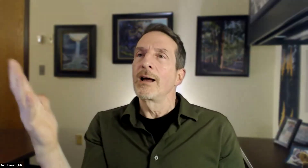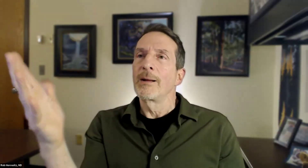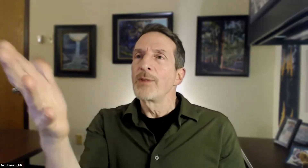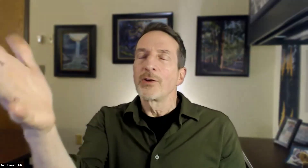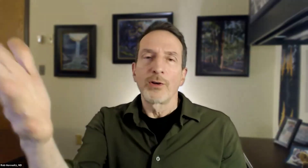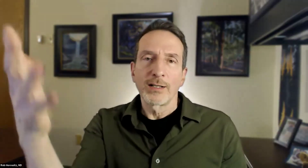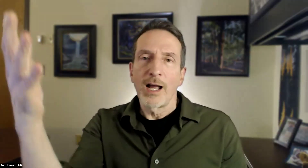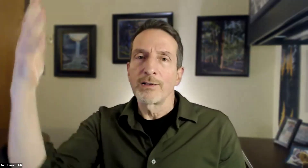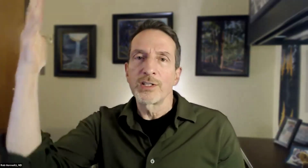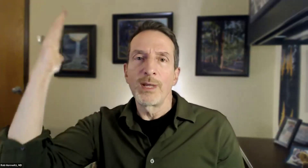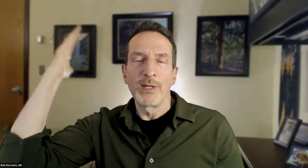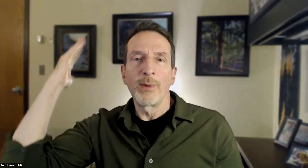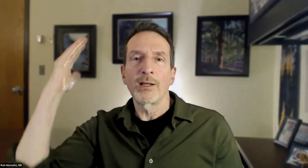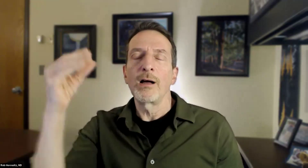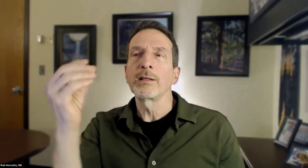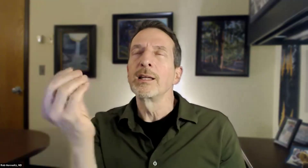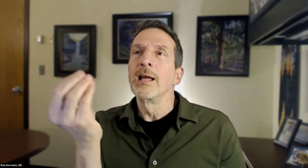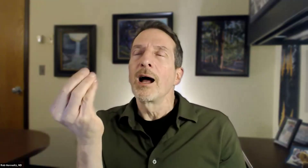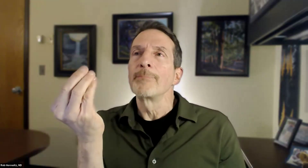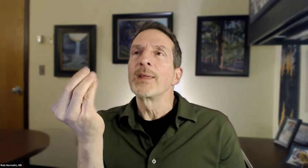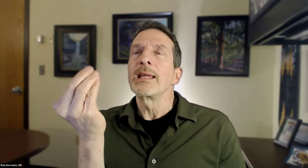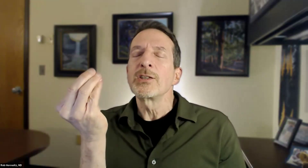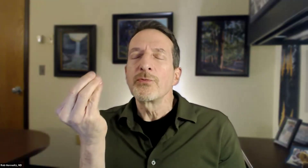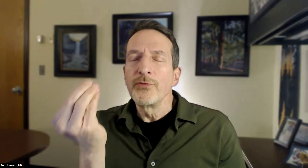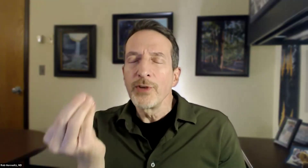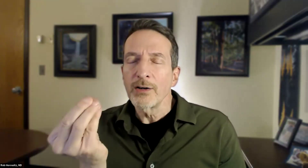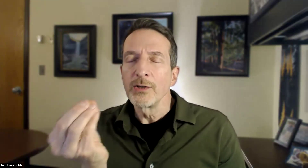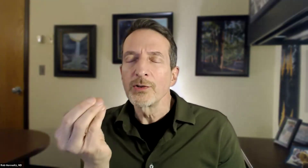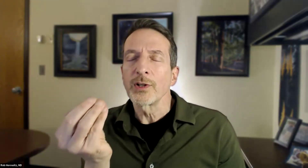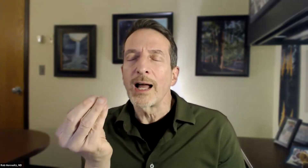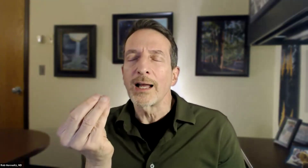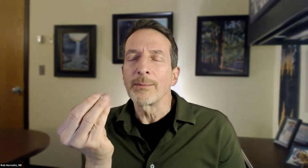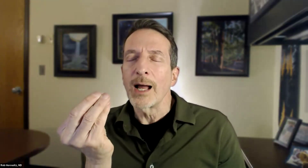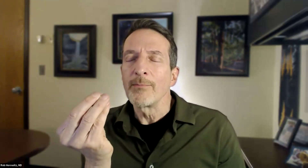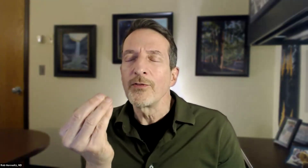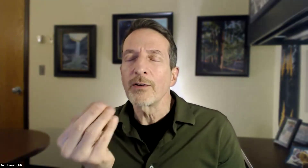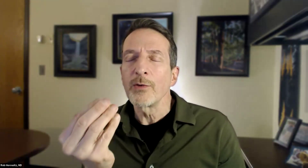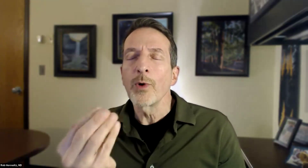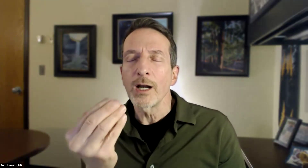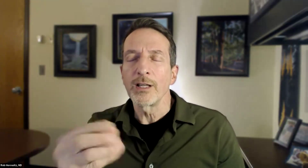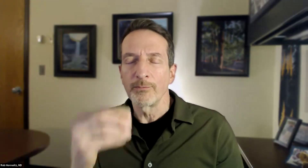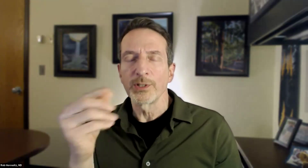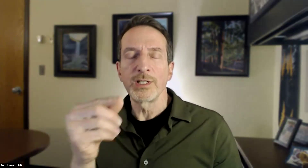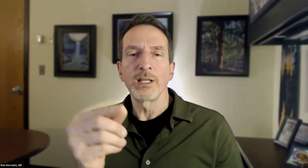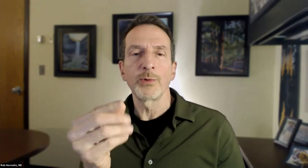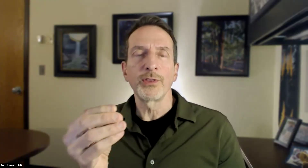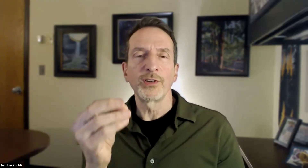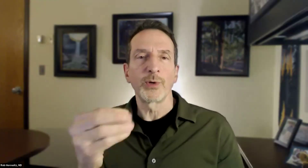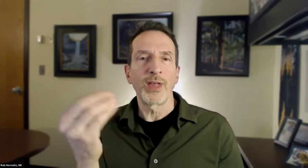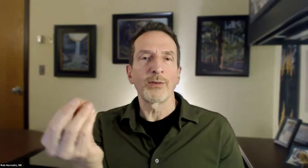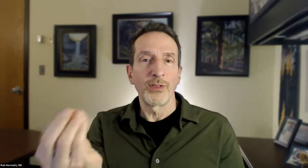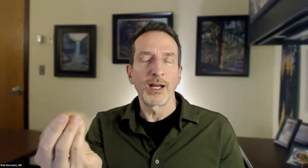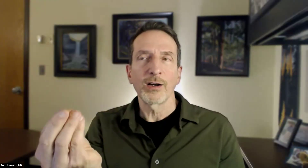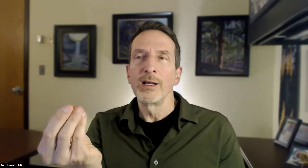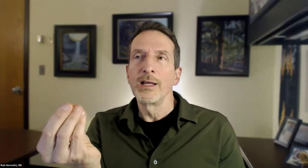that your oncologist may be my colleague. It's very useful. I'm very wary of proceeding with